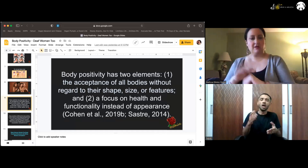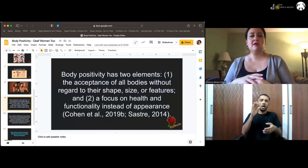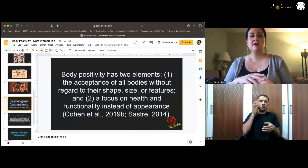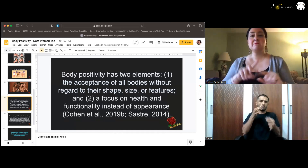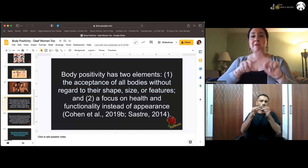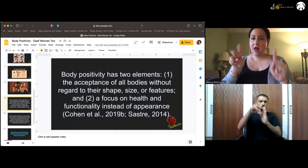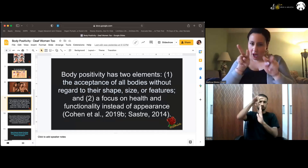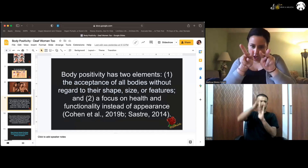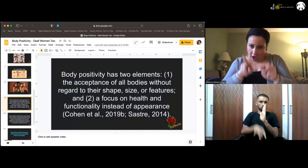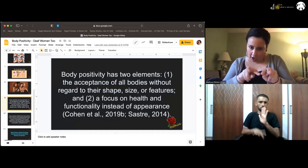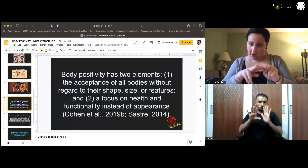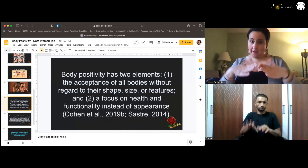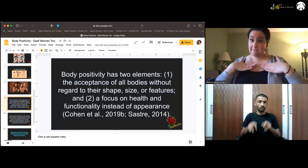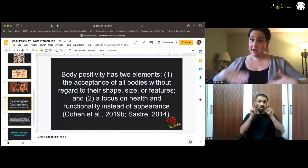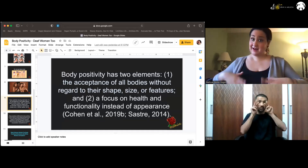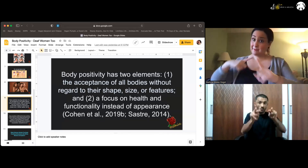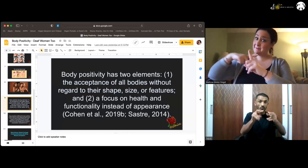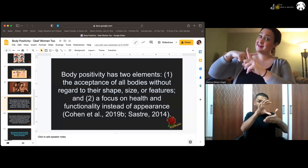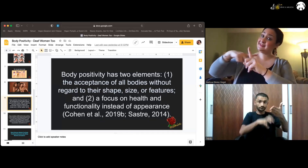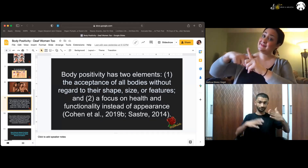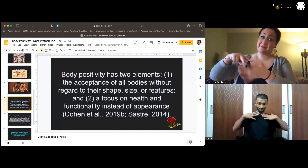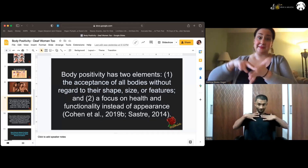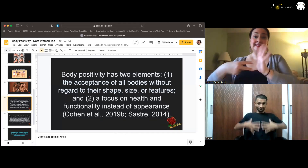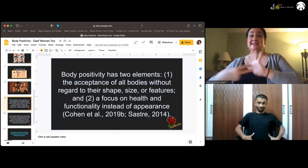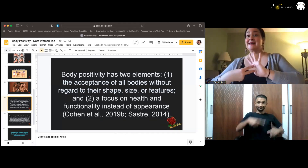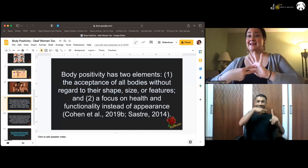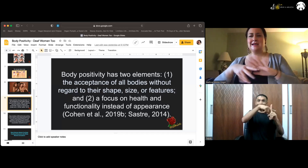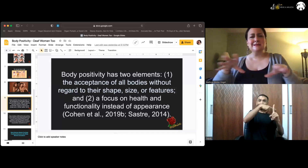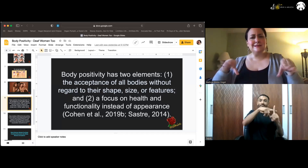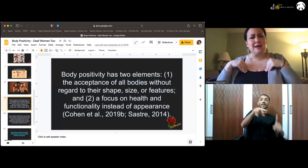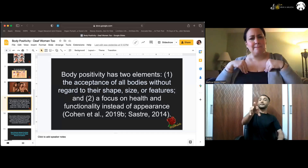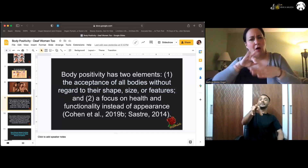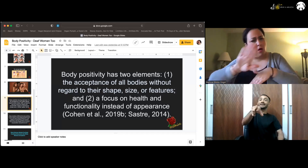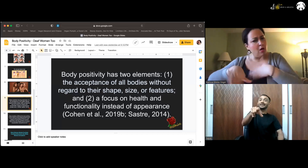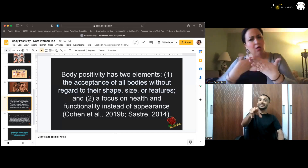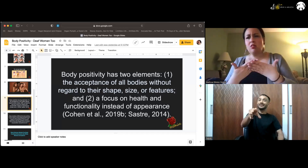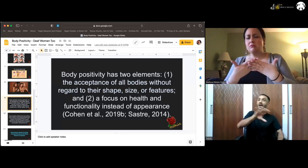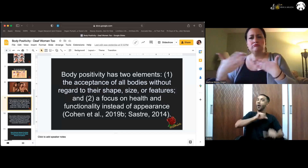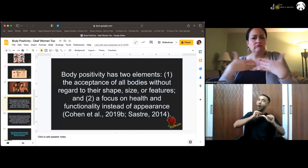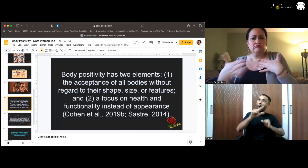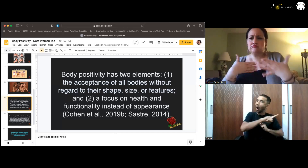how does it started, like the body positivity, who started this.